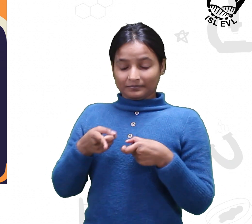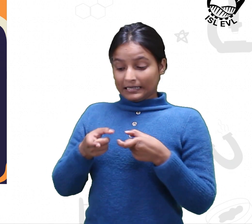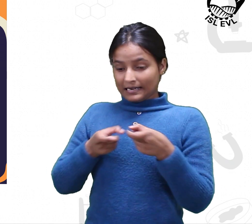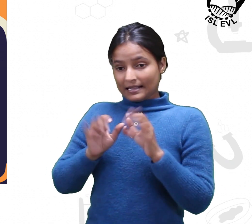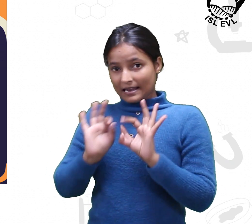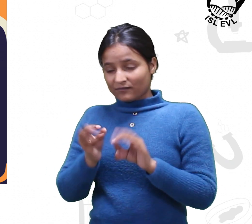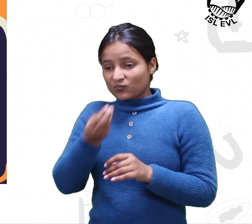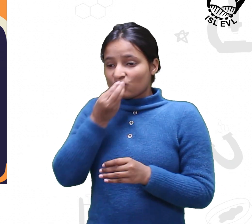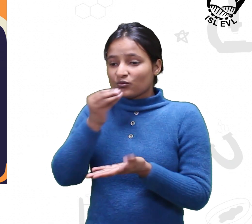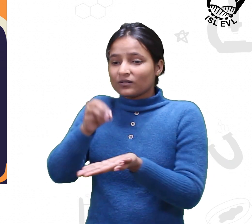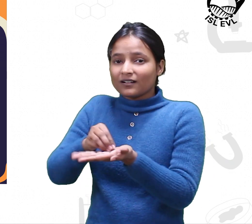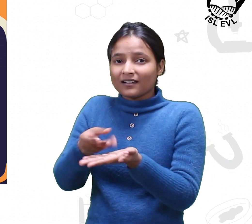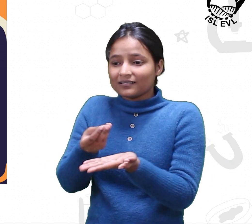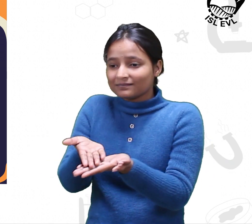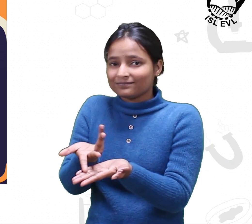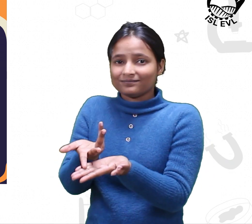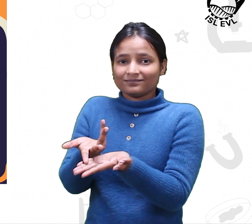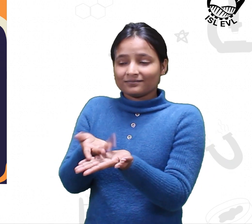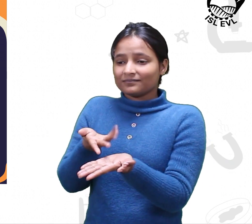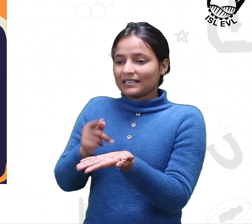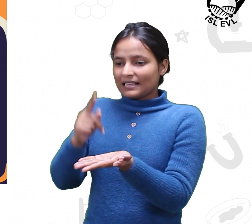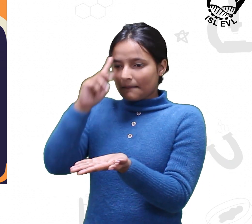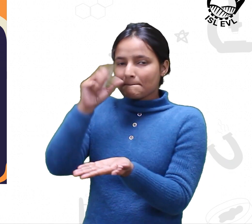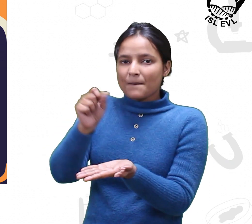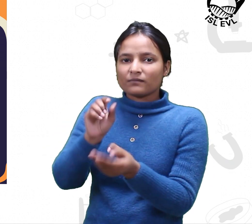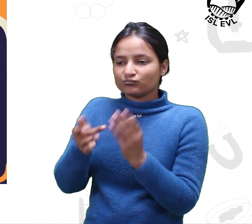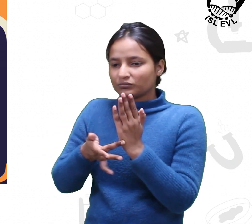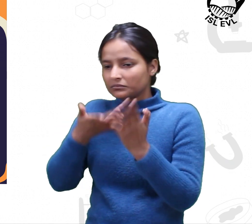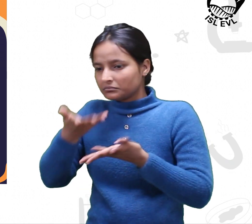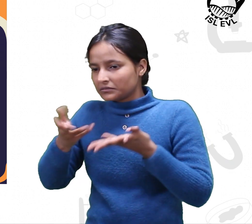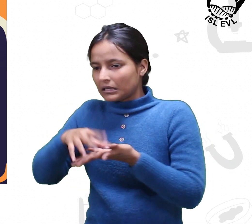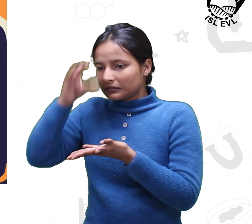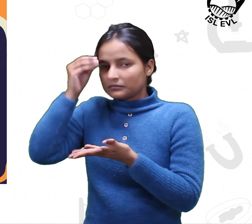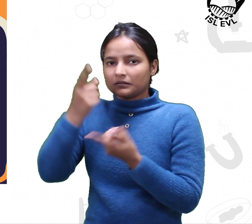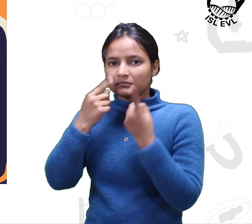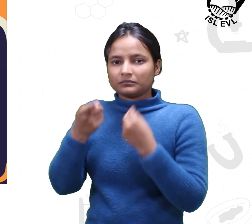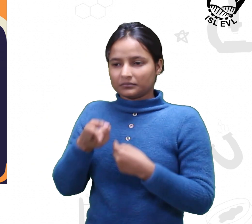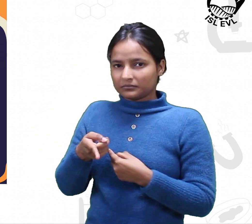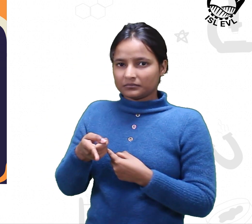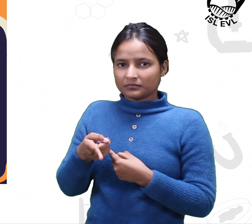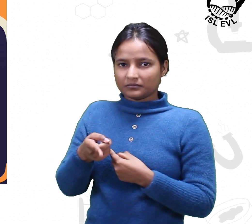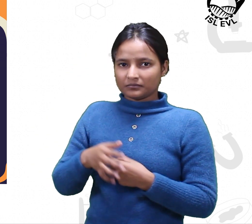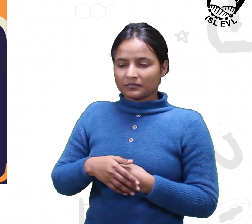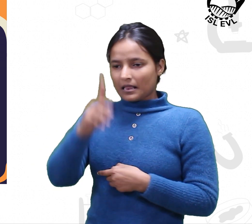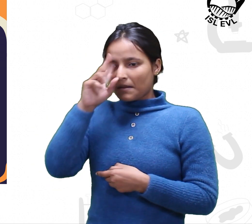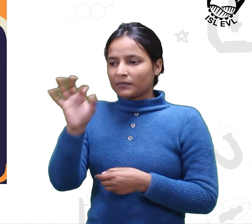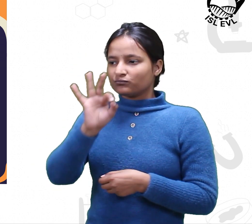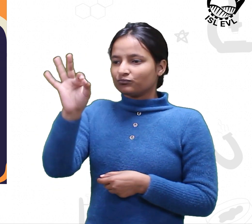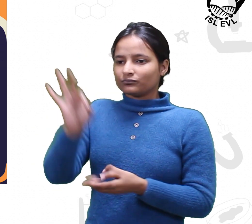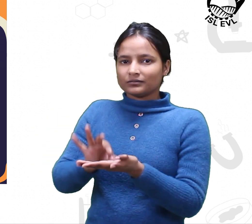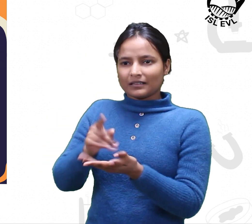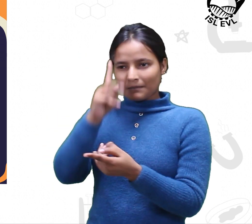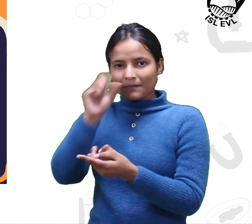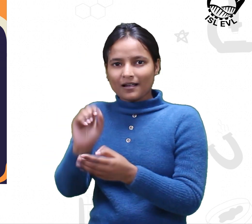of food to the other type of food to do learning memory experiments with them. But I would say they're also quite robust. They don't like